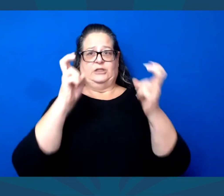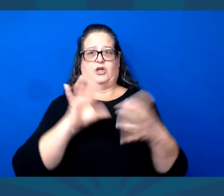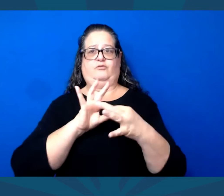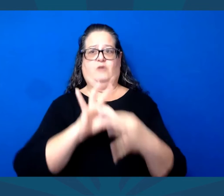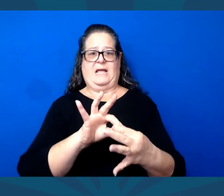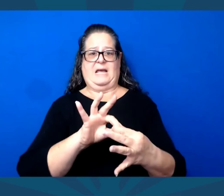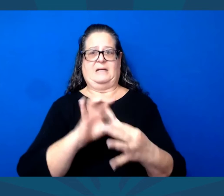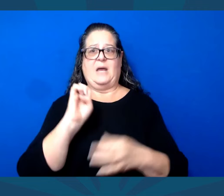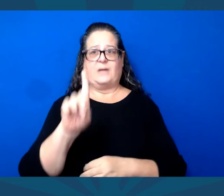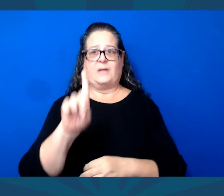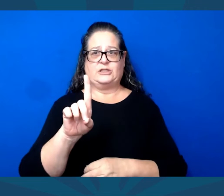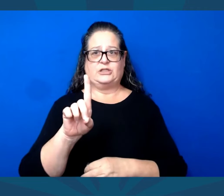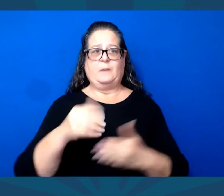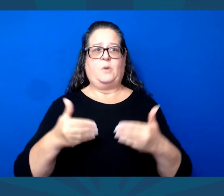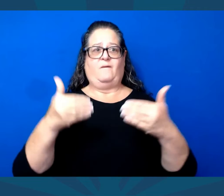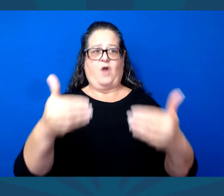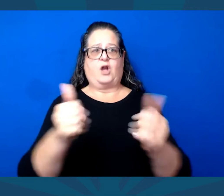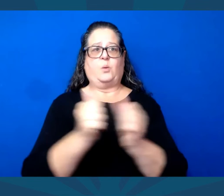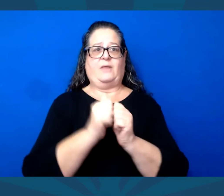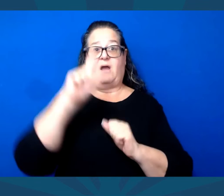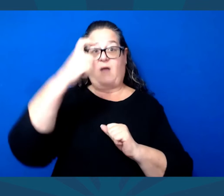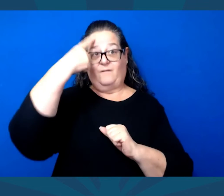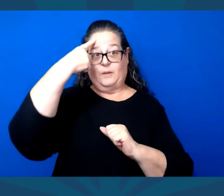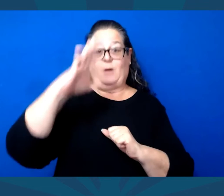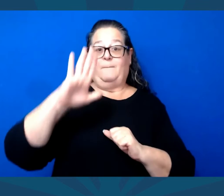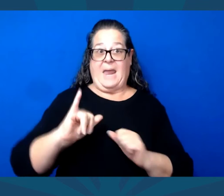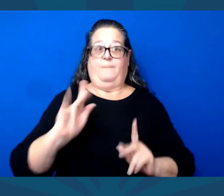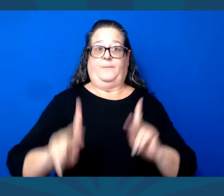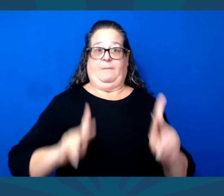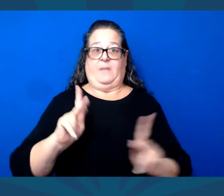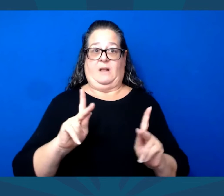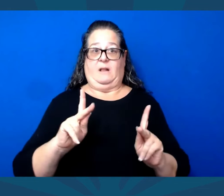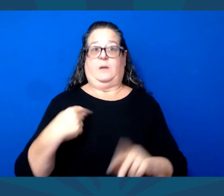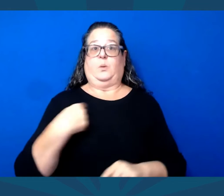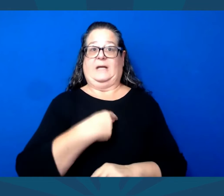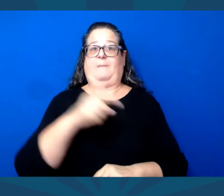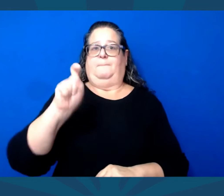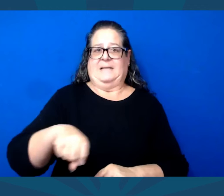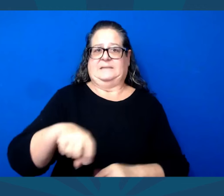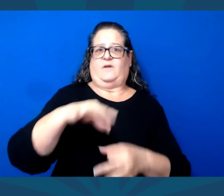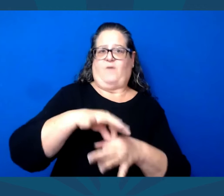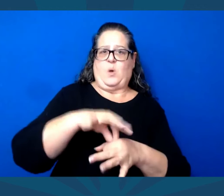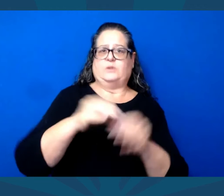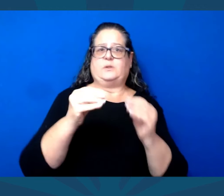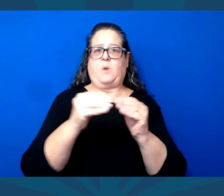must address the issue of education and work to move democracy forward.